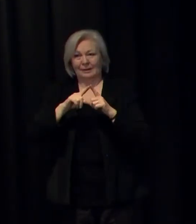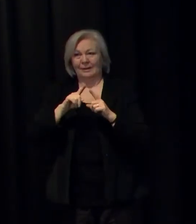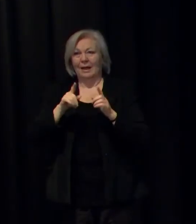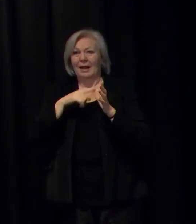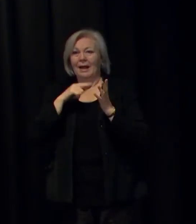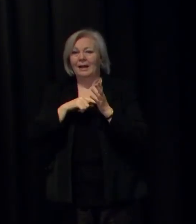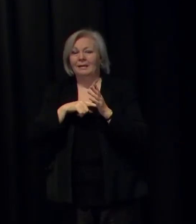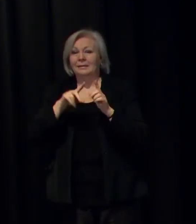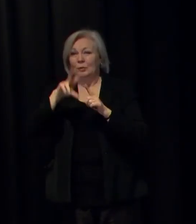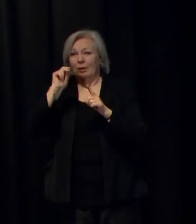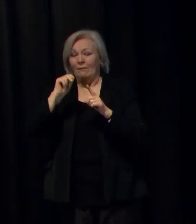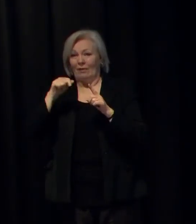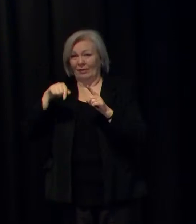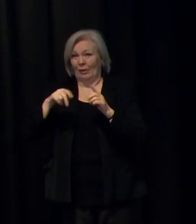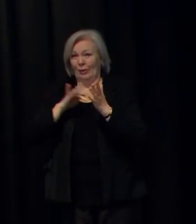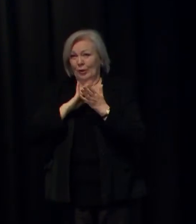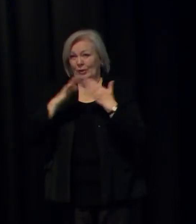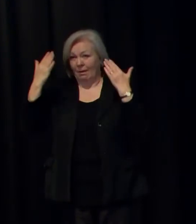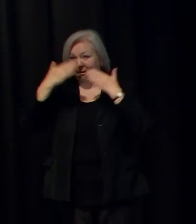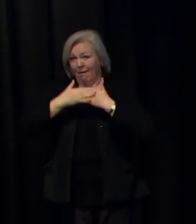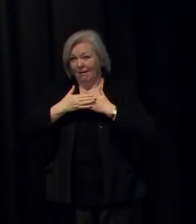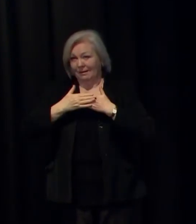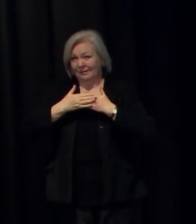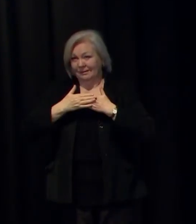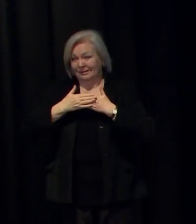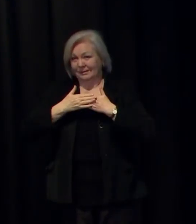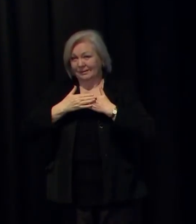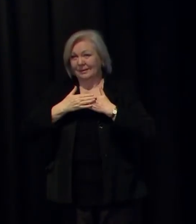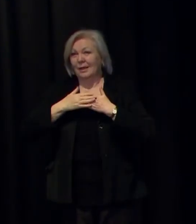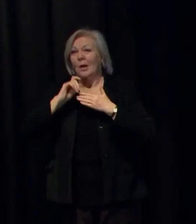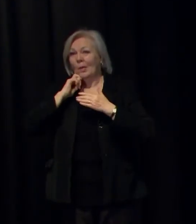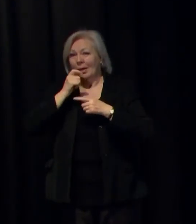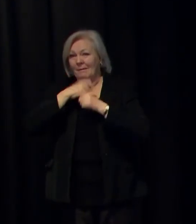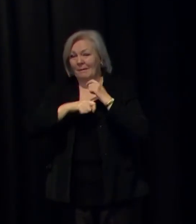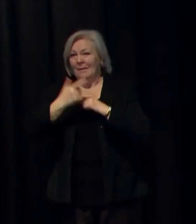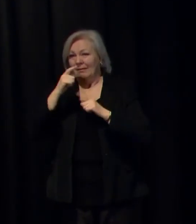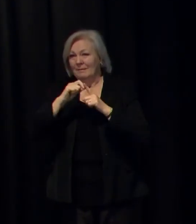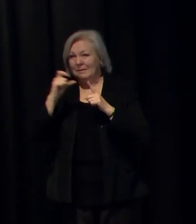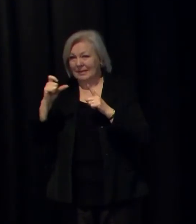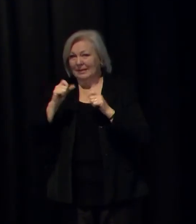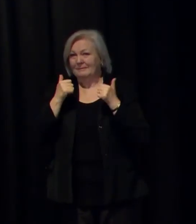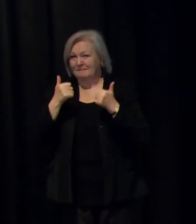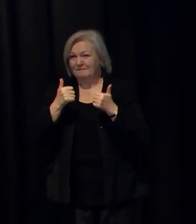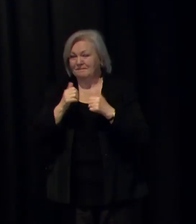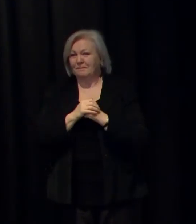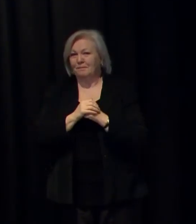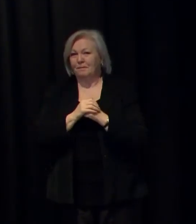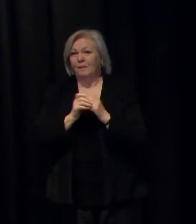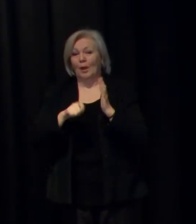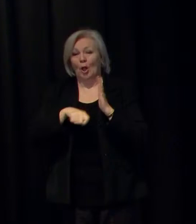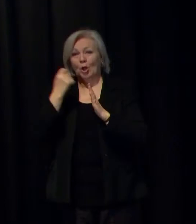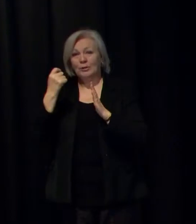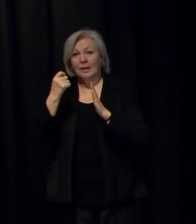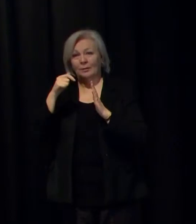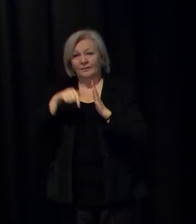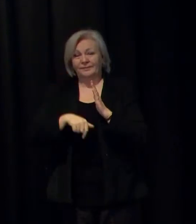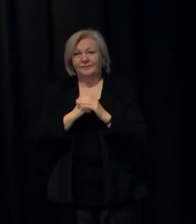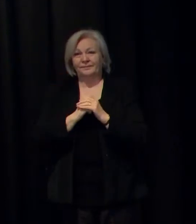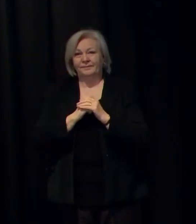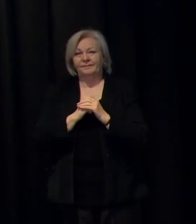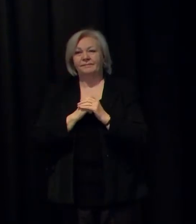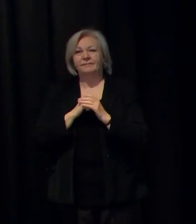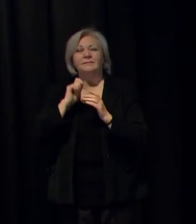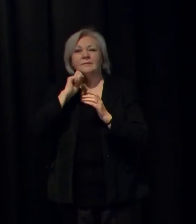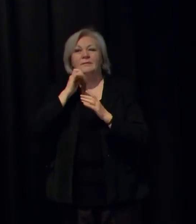11:59 p.m. this Thursday, when we will hit the 70% mark, the lockdown lifts. There will be